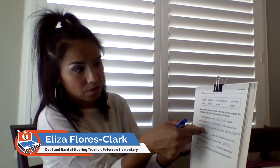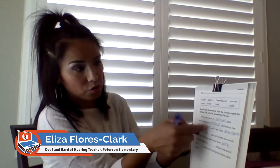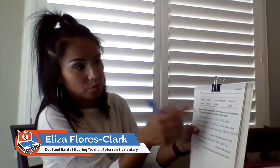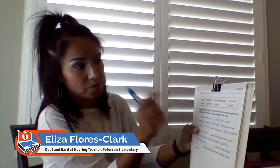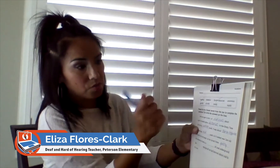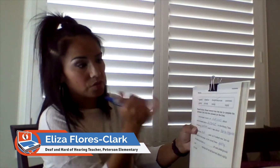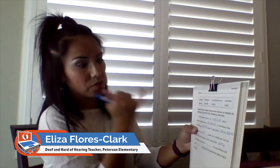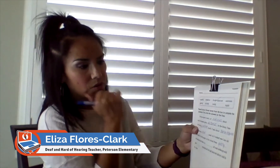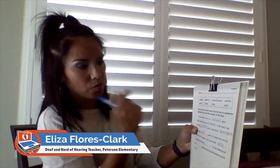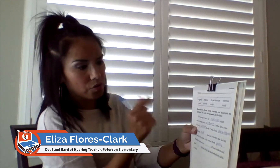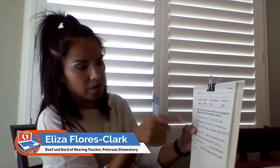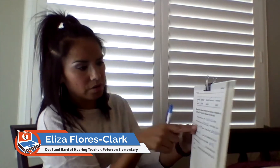Oops, I wrote the wrong word here.